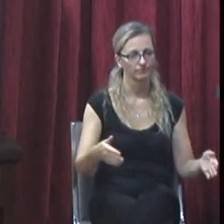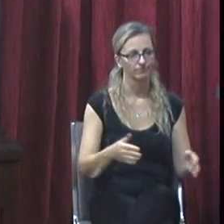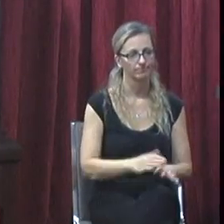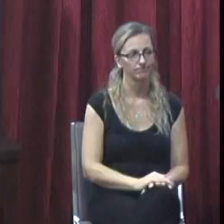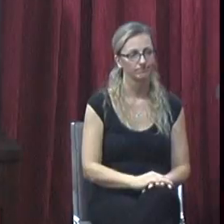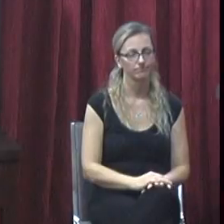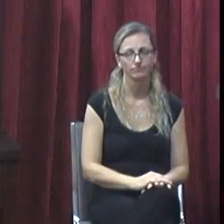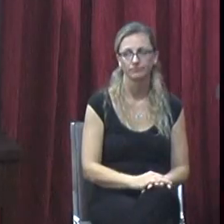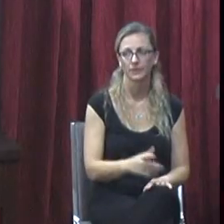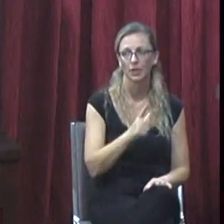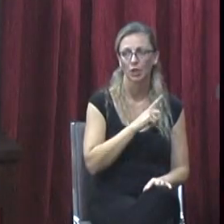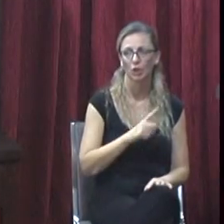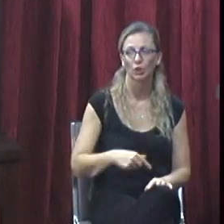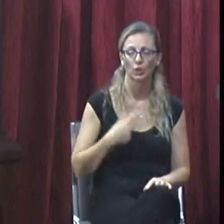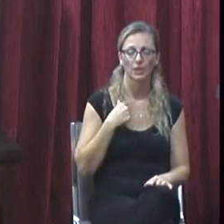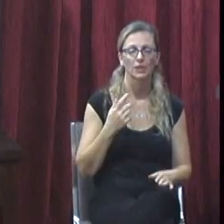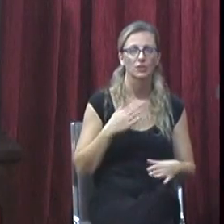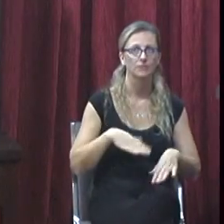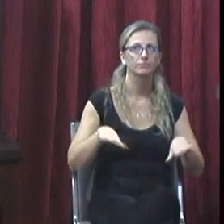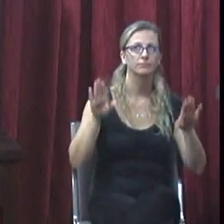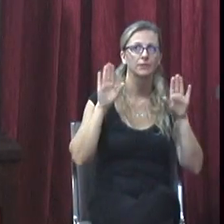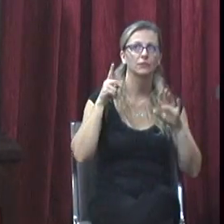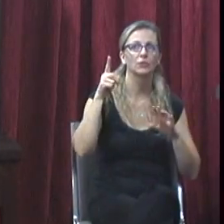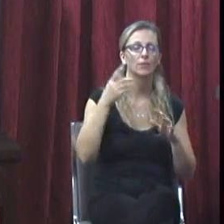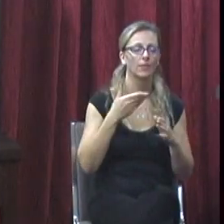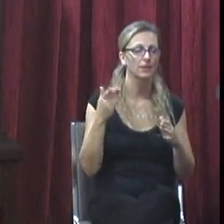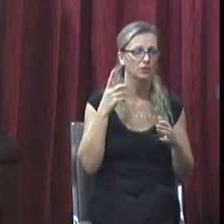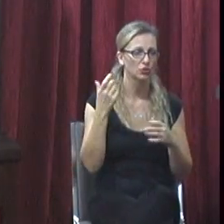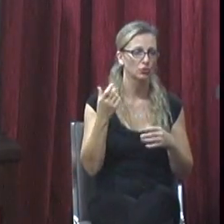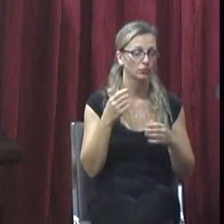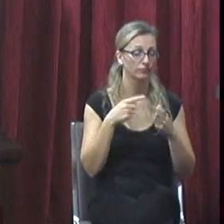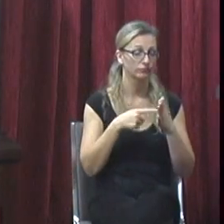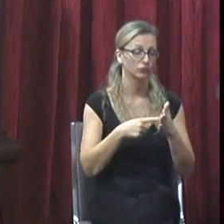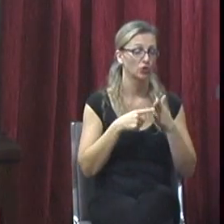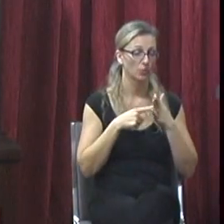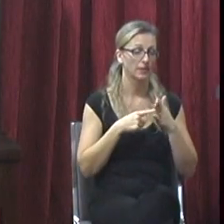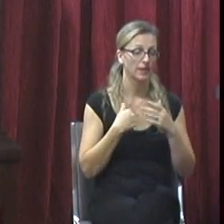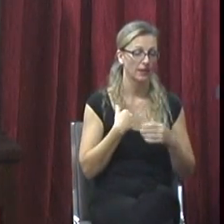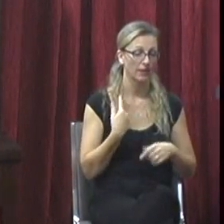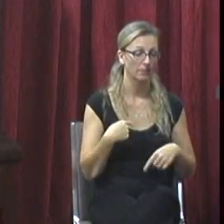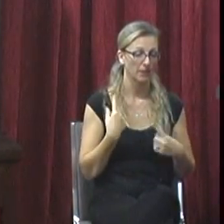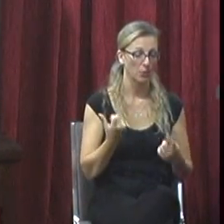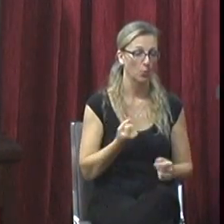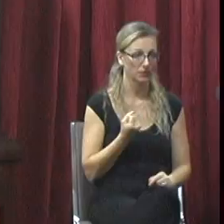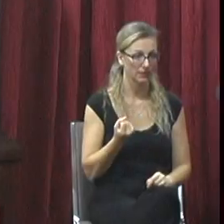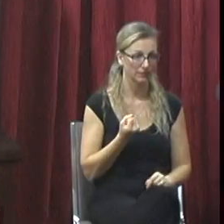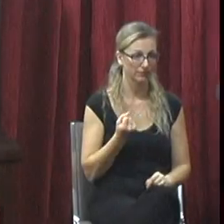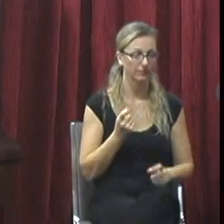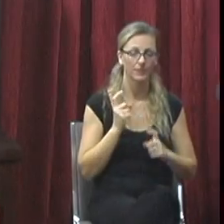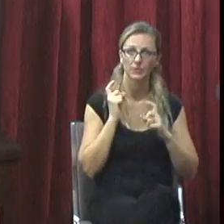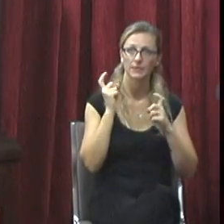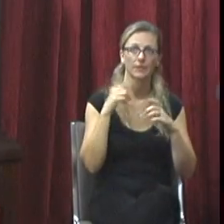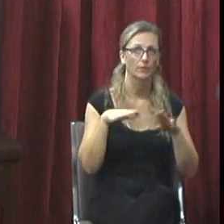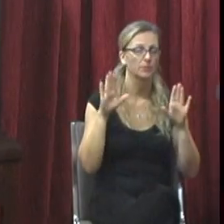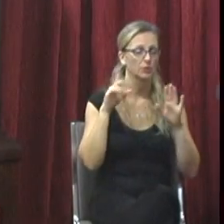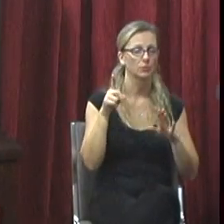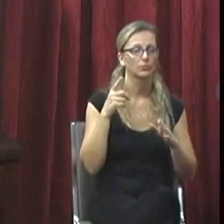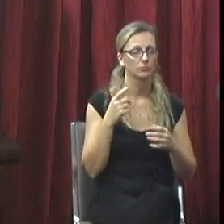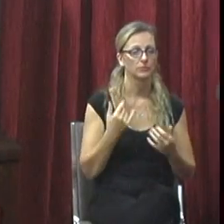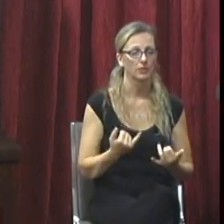Lord, I just give to you the things you've revealed that I've been holding. I just give them to you right now, Father.